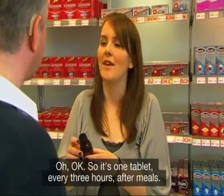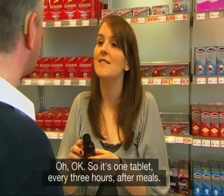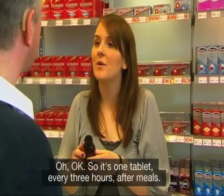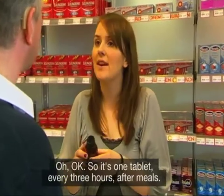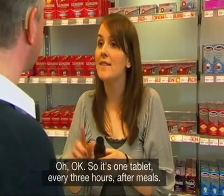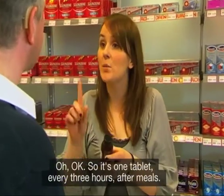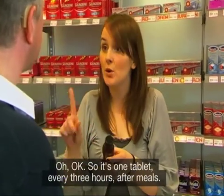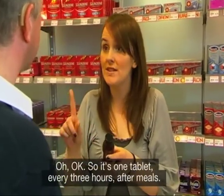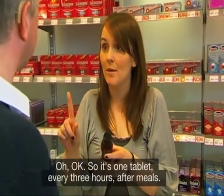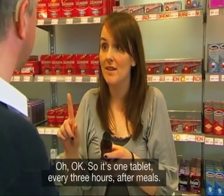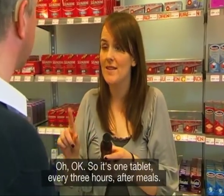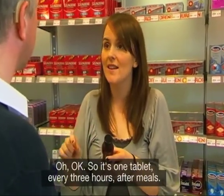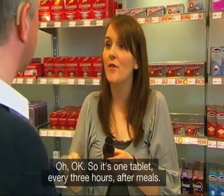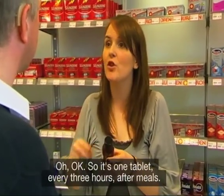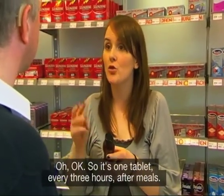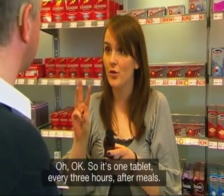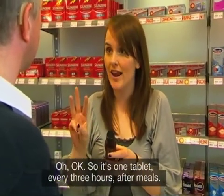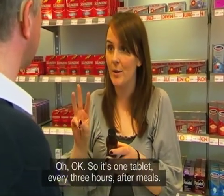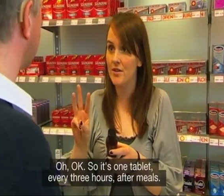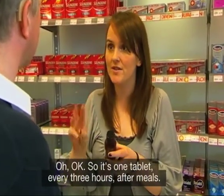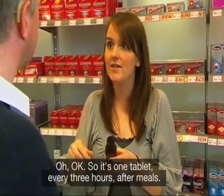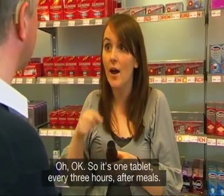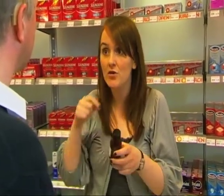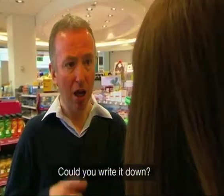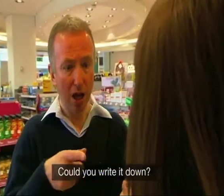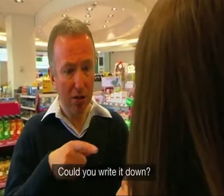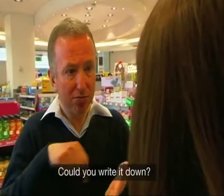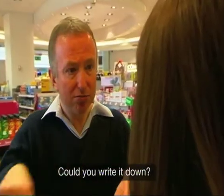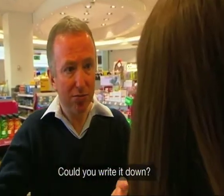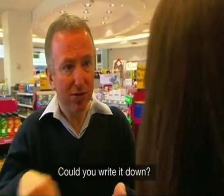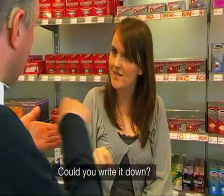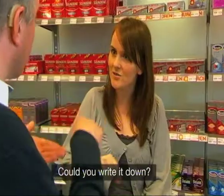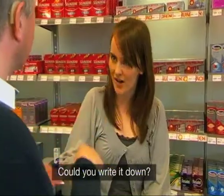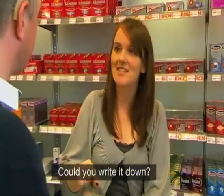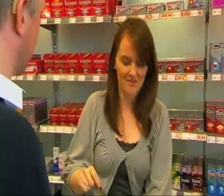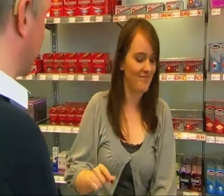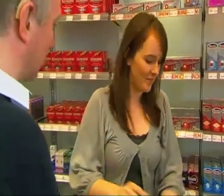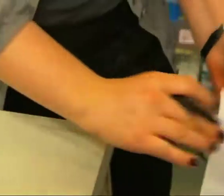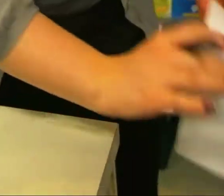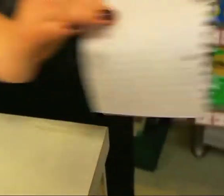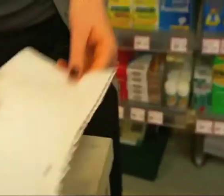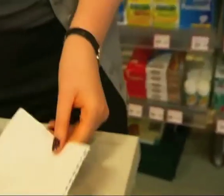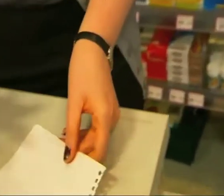Okay, so it's 1 tablet every 3 hours after meals. Could you write it down? Write it down.